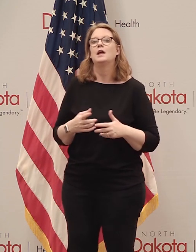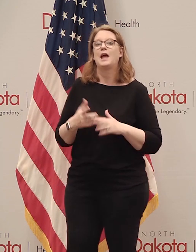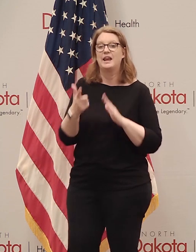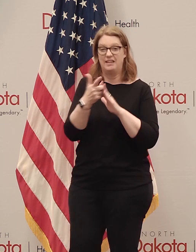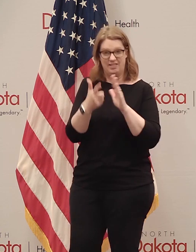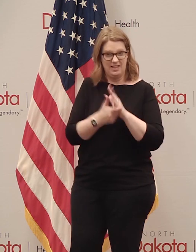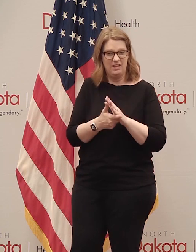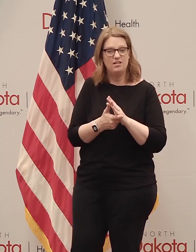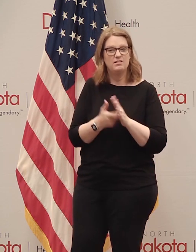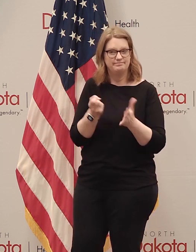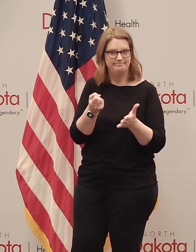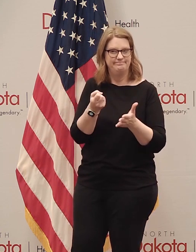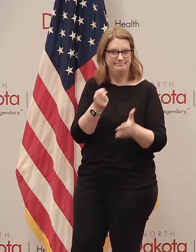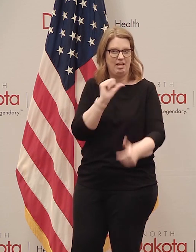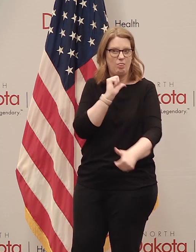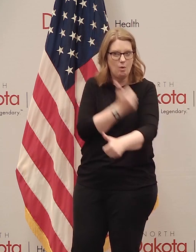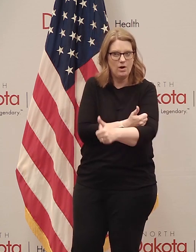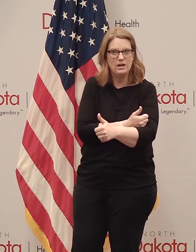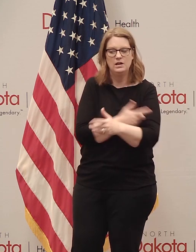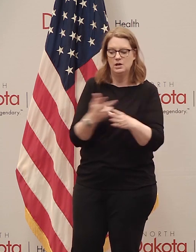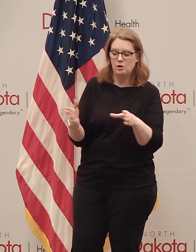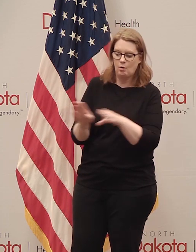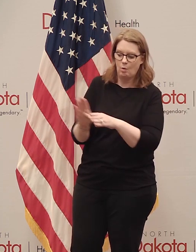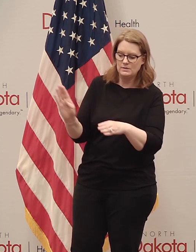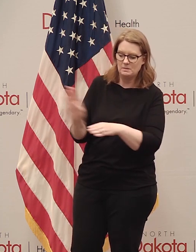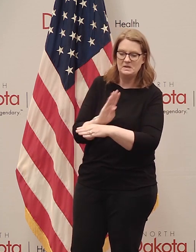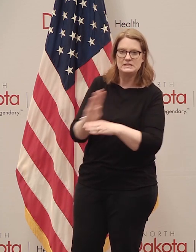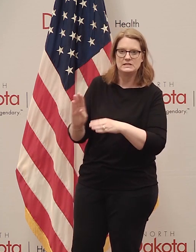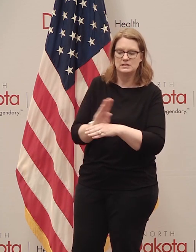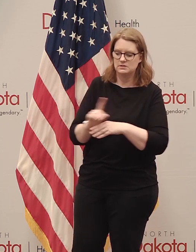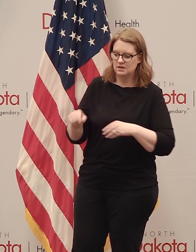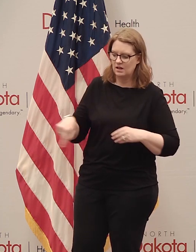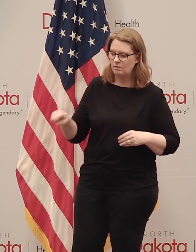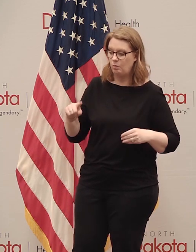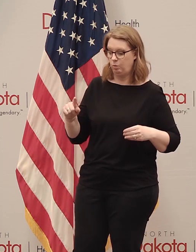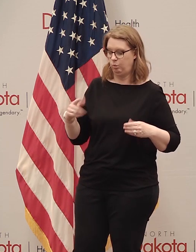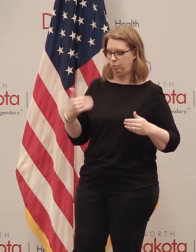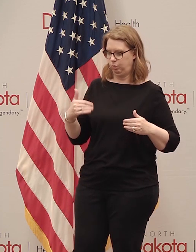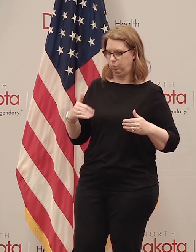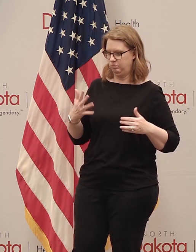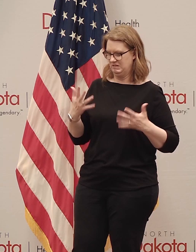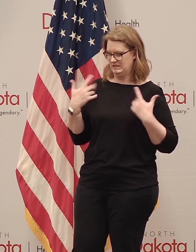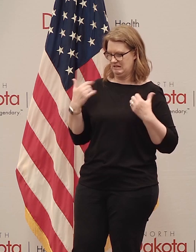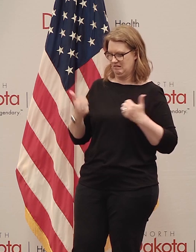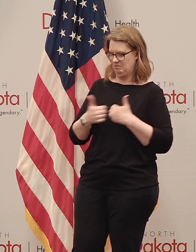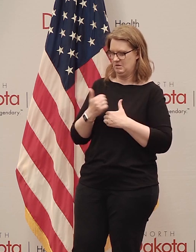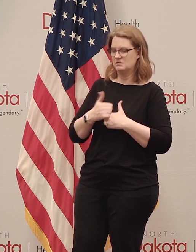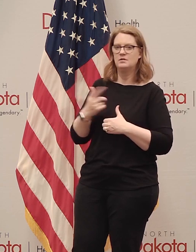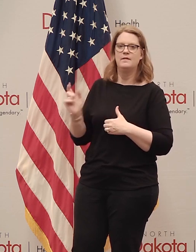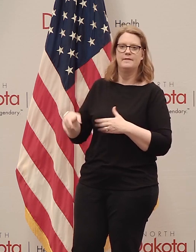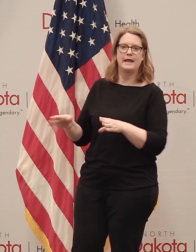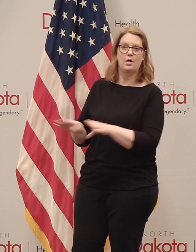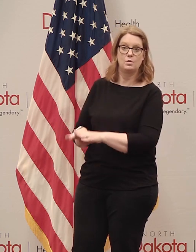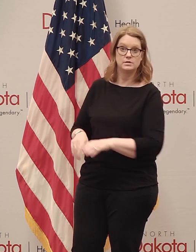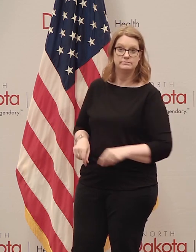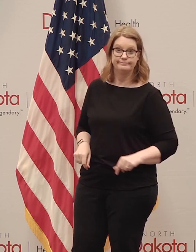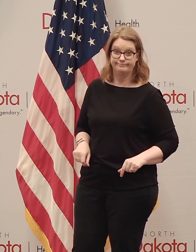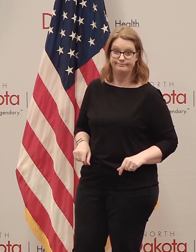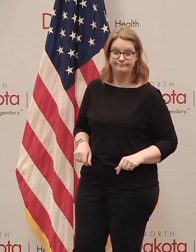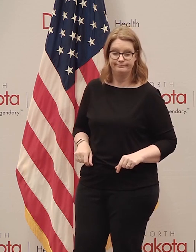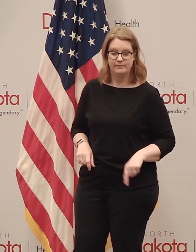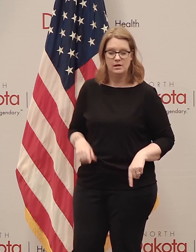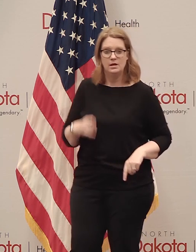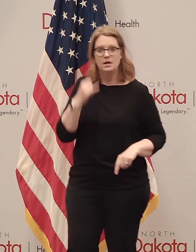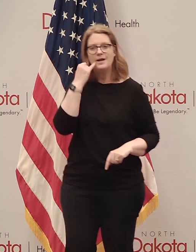authority to close businesses that represent health risks to the public. And so again, if